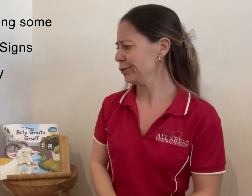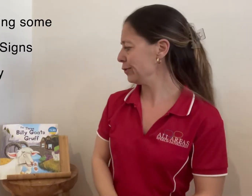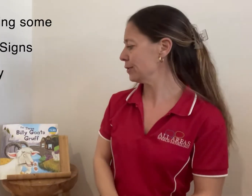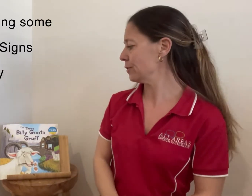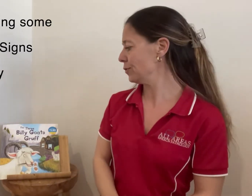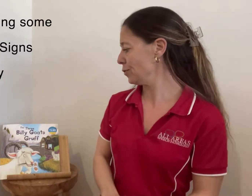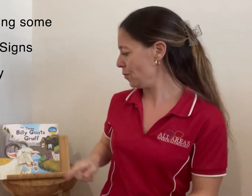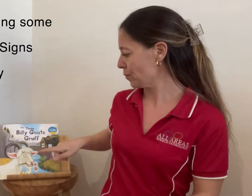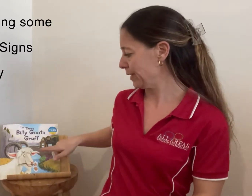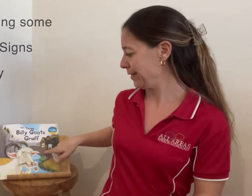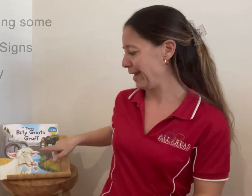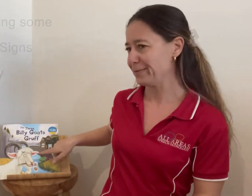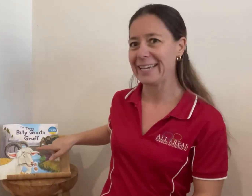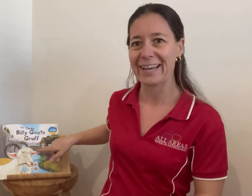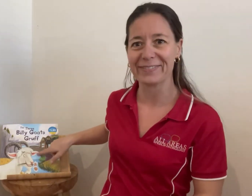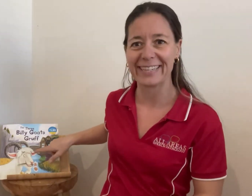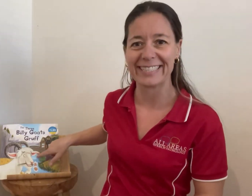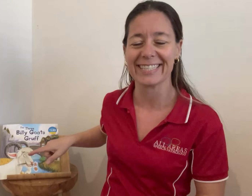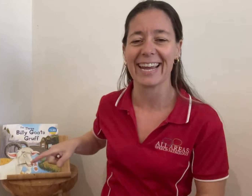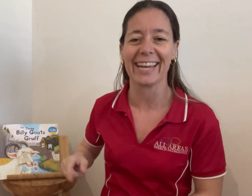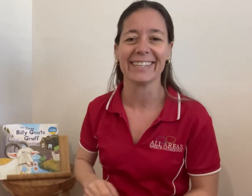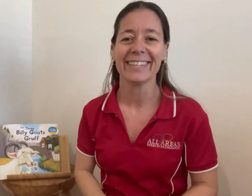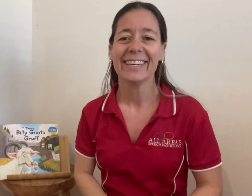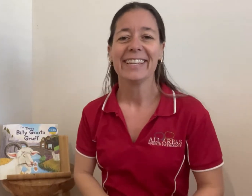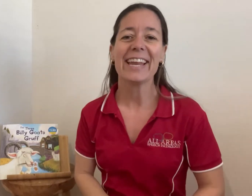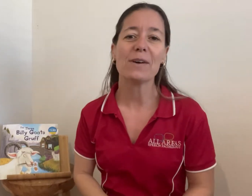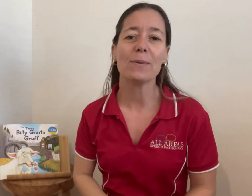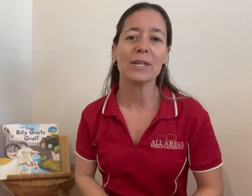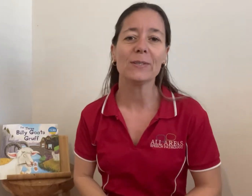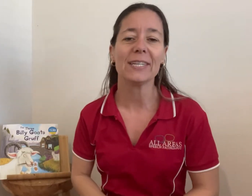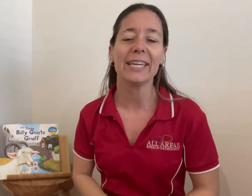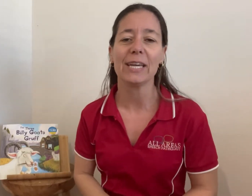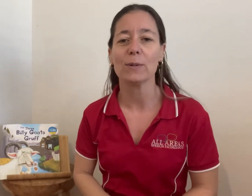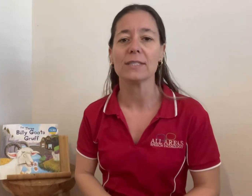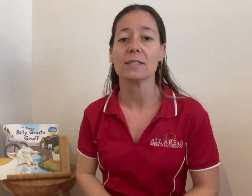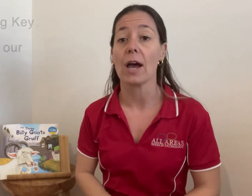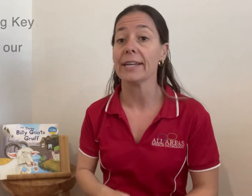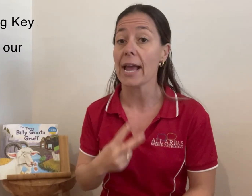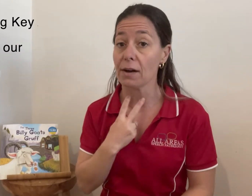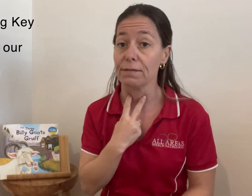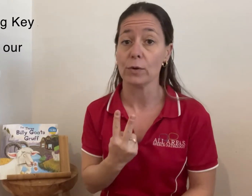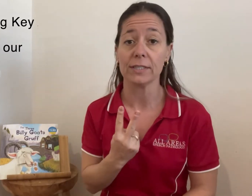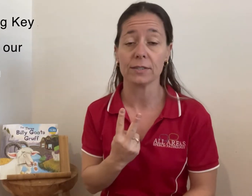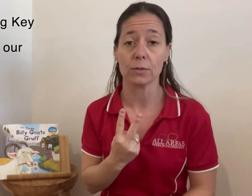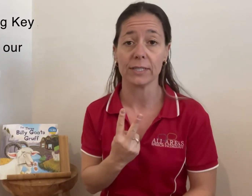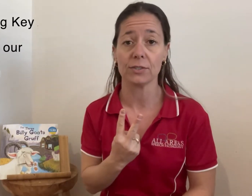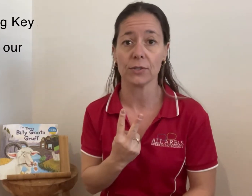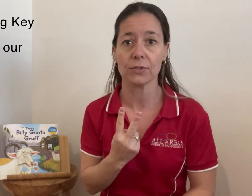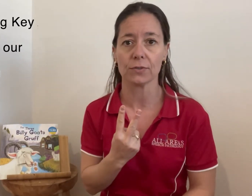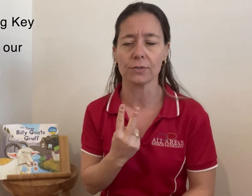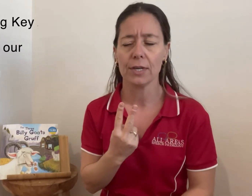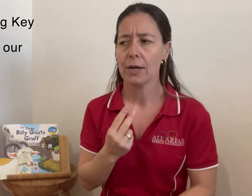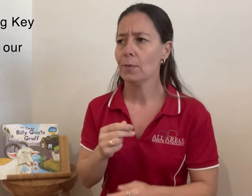the story that we have here today. Now, when we're using keyword sign, our voice is always turned on. We're